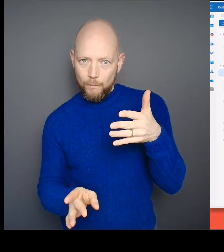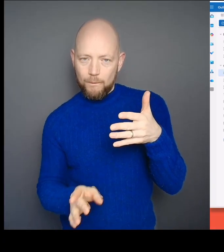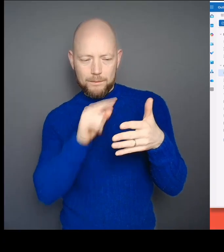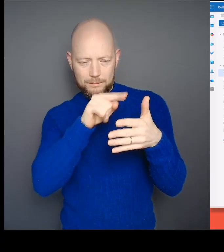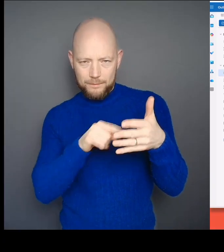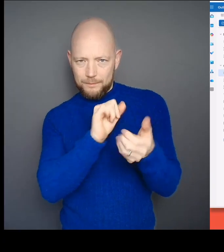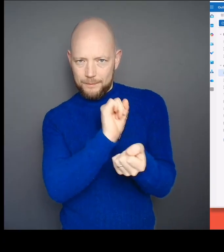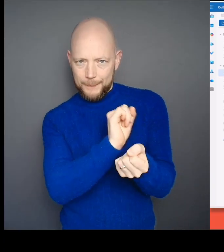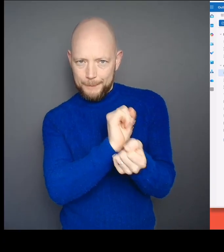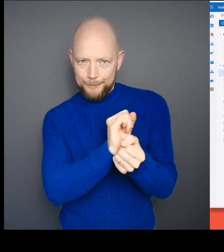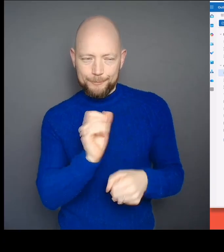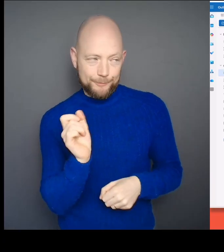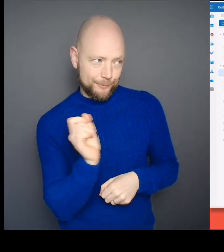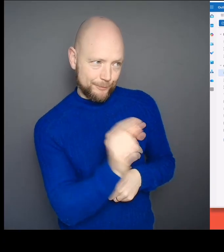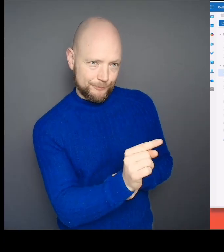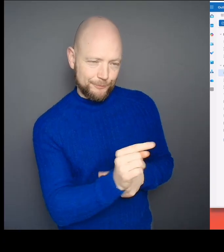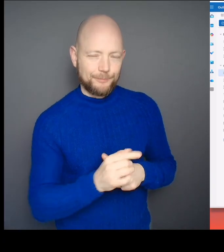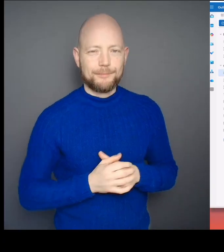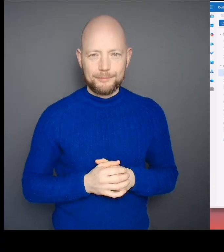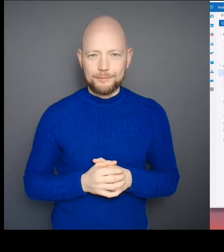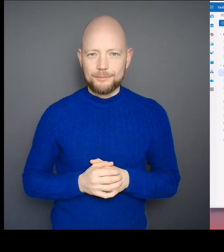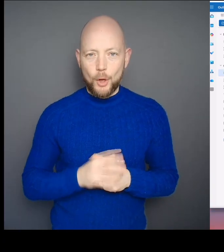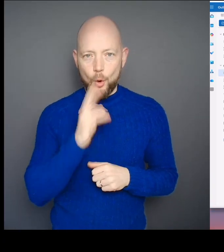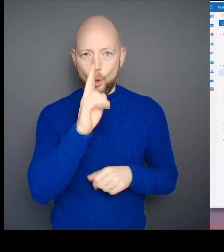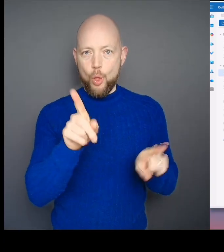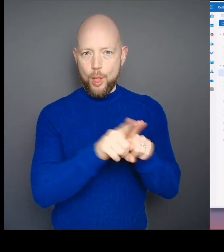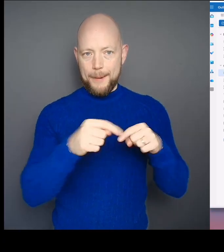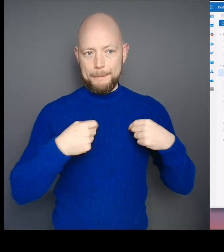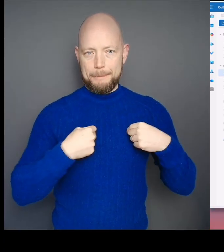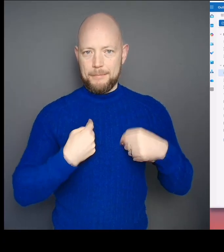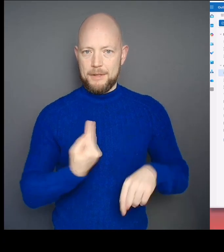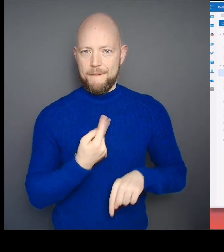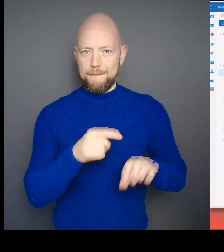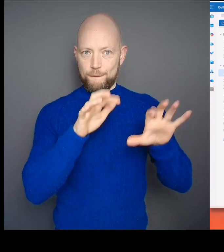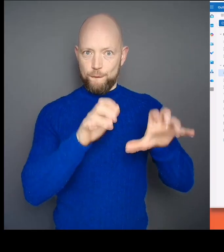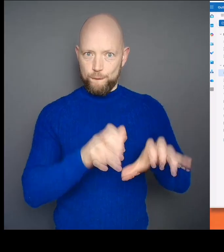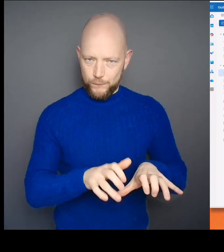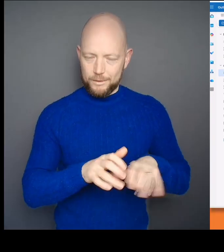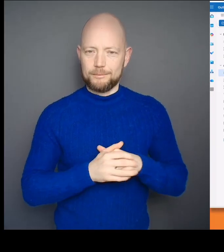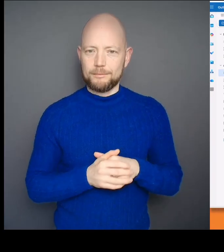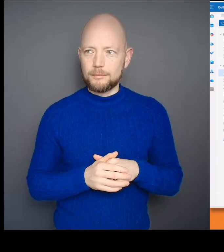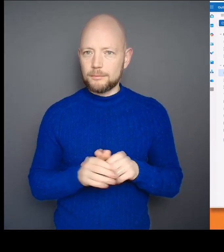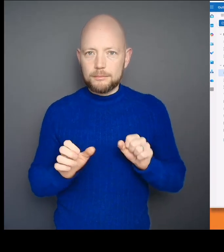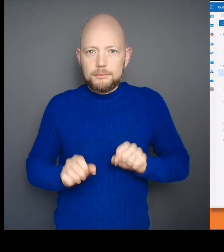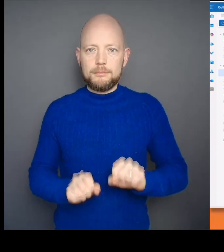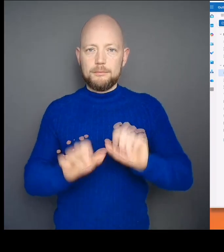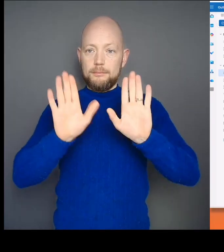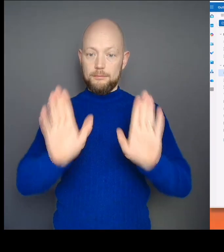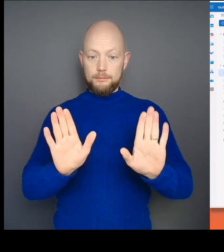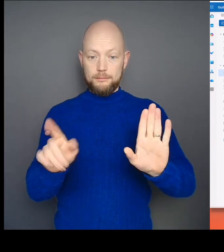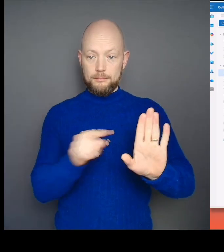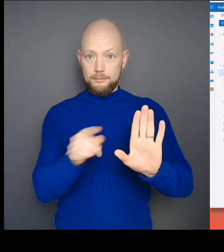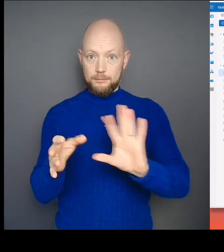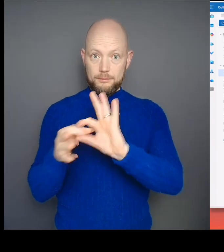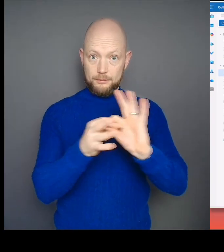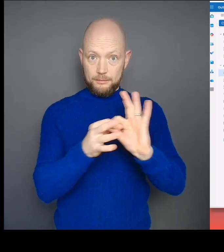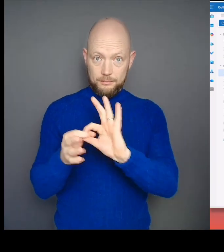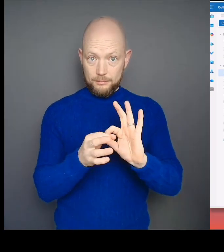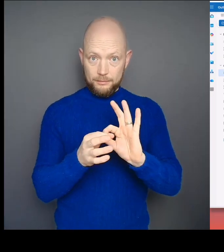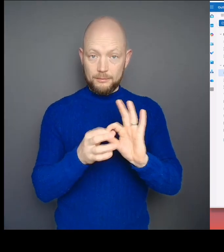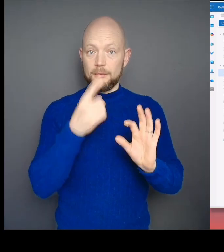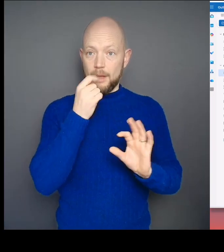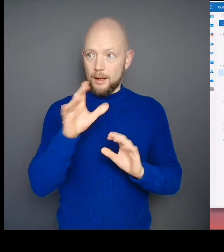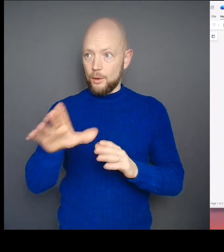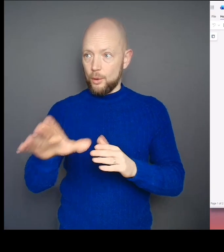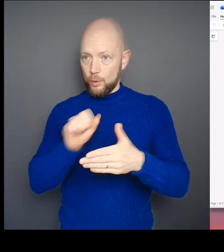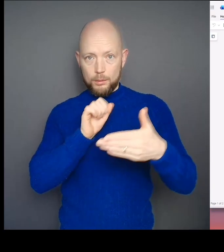there, but I've been able to send that. I haven't had to go away, open the Word document, find it. I can just bring that Copilot experience directly in